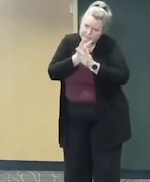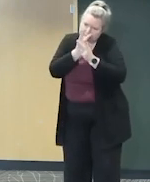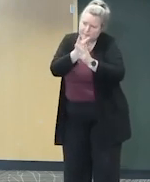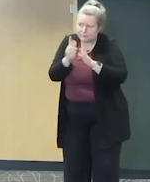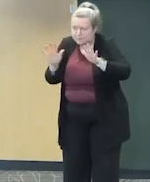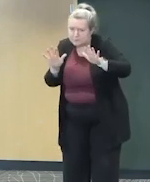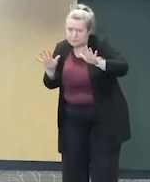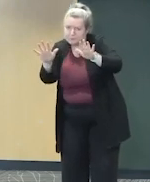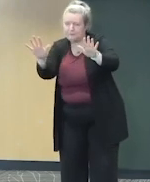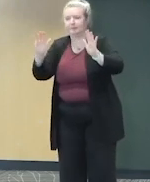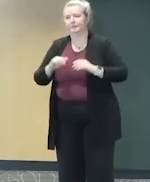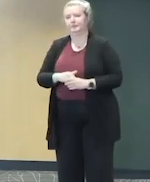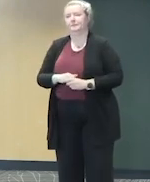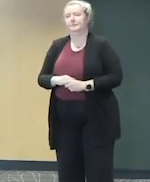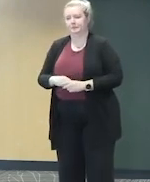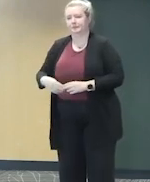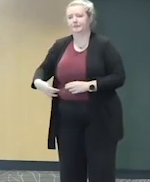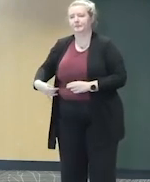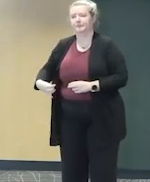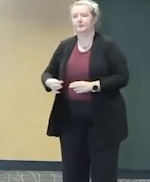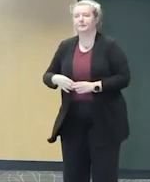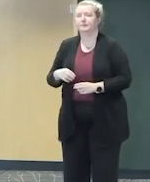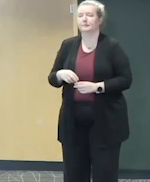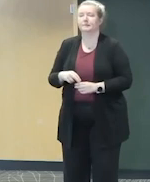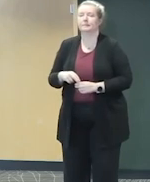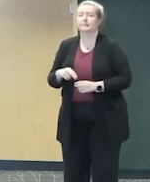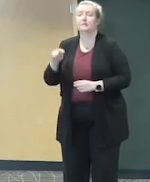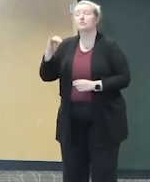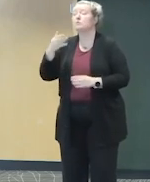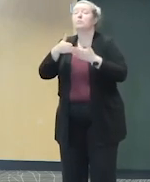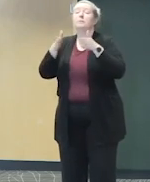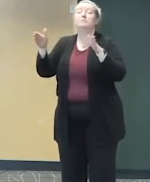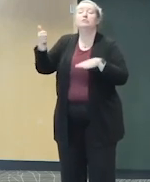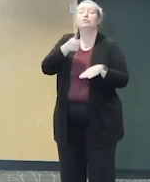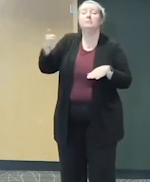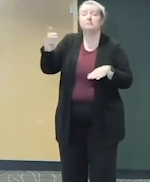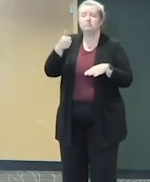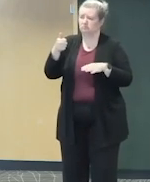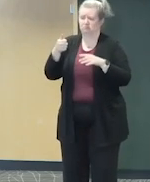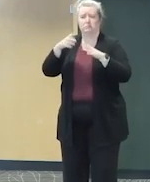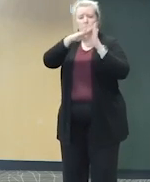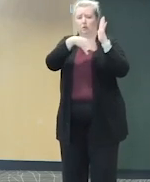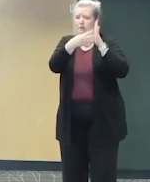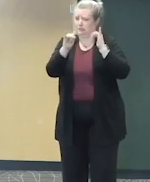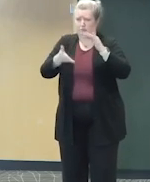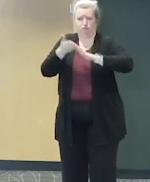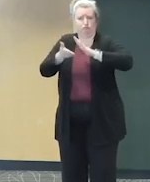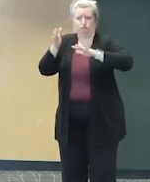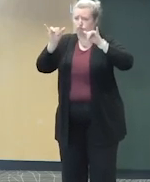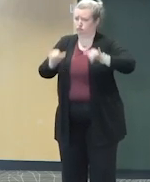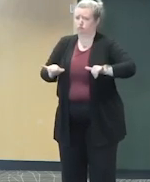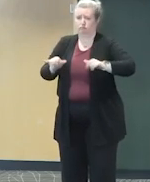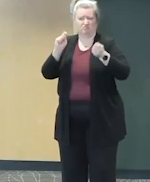New Jersey Transit will be running its regular weekend schedule. The safety of our customers is our top priority.